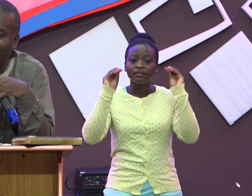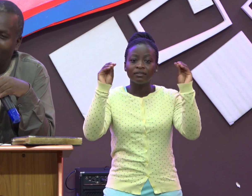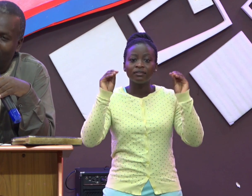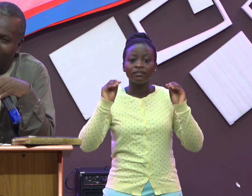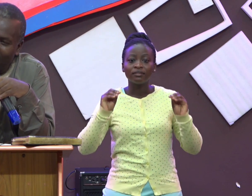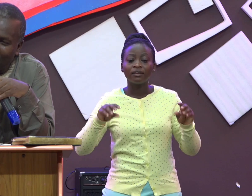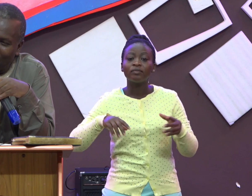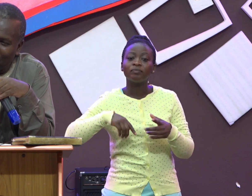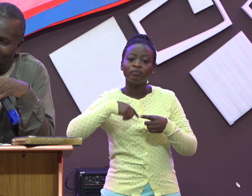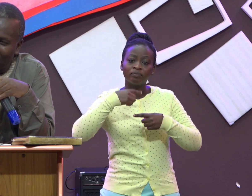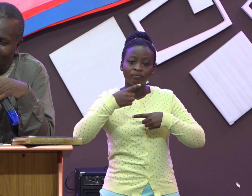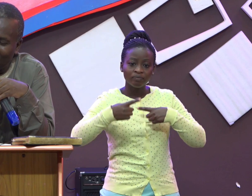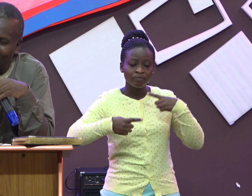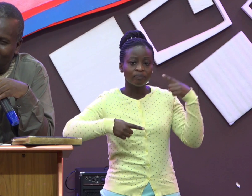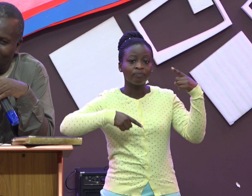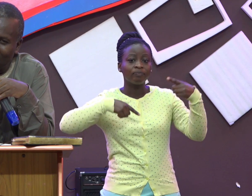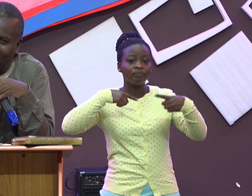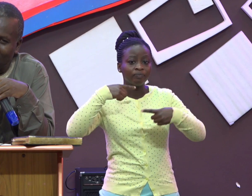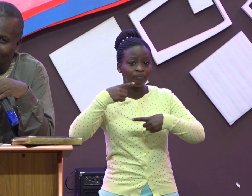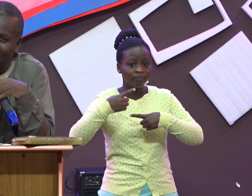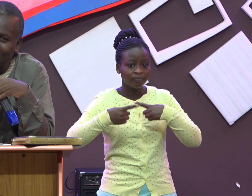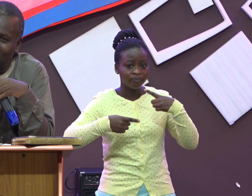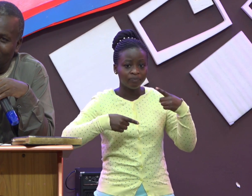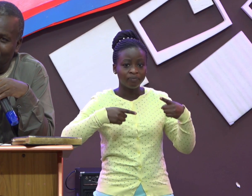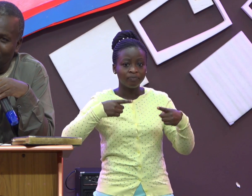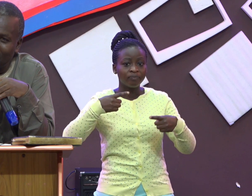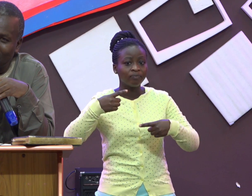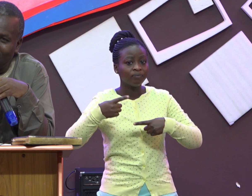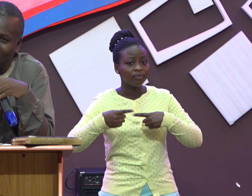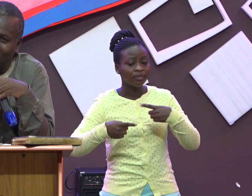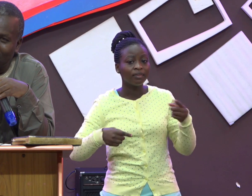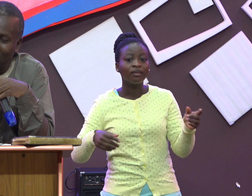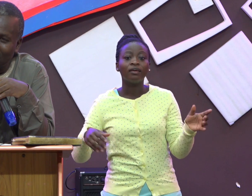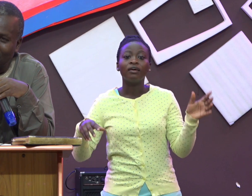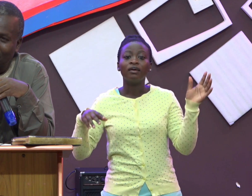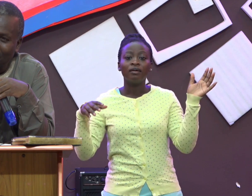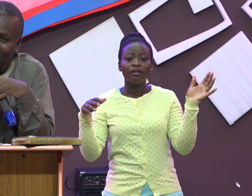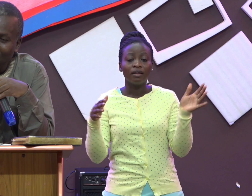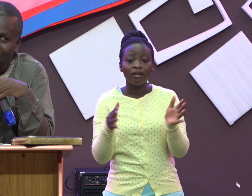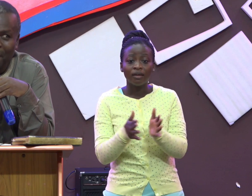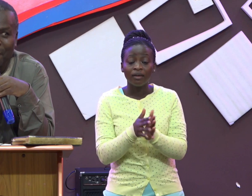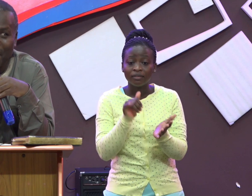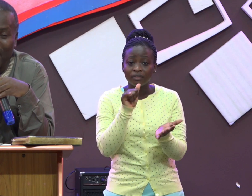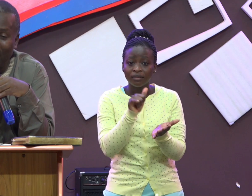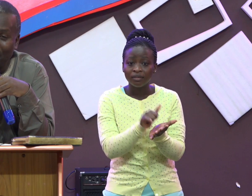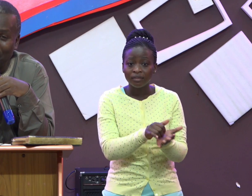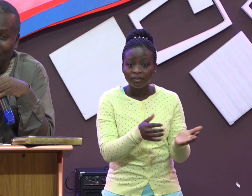They try to speak English. And they try. And wisdom is being